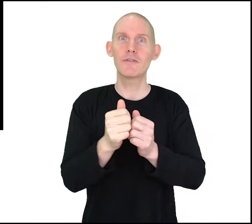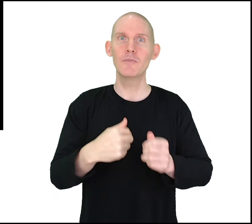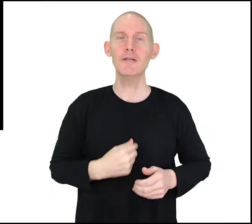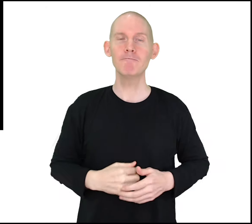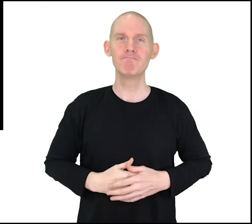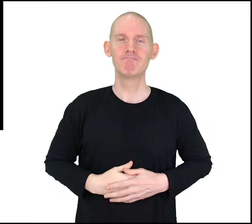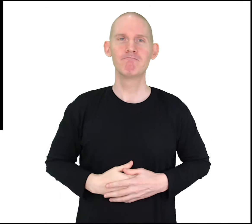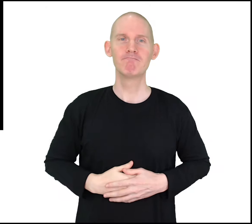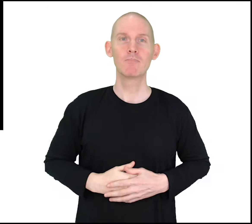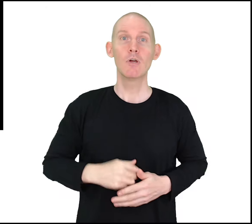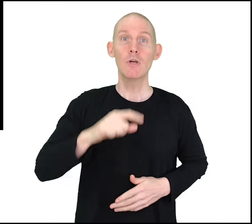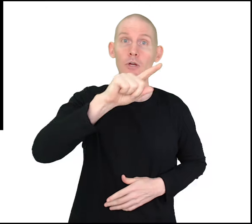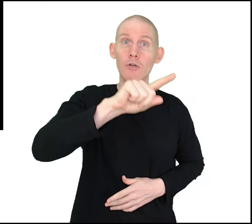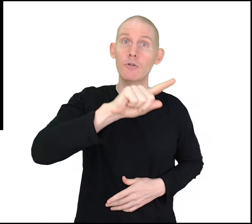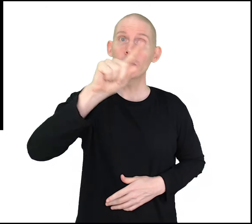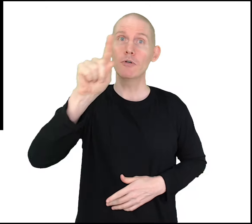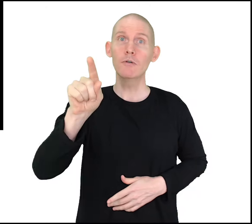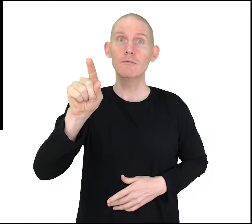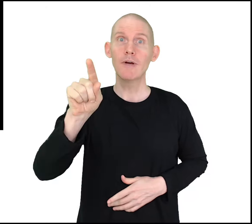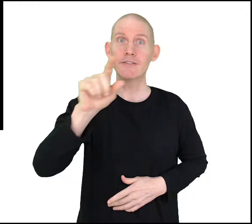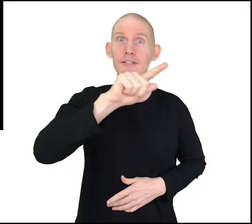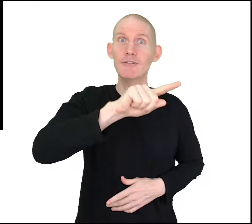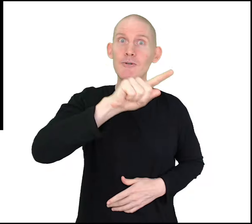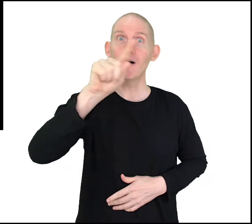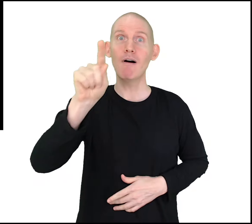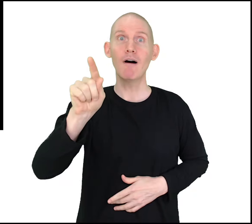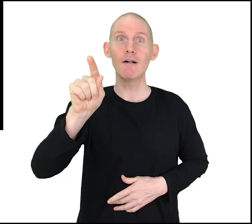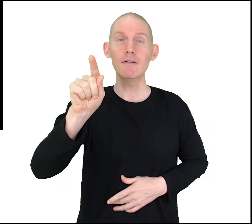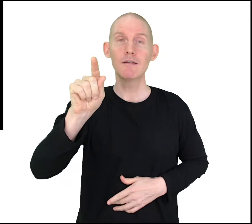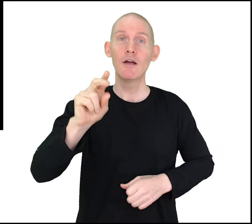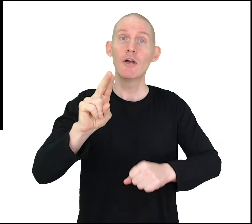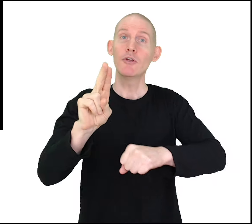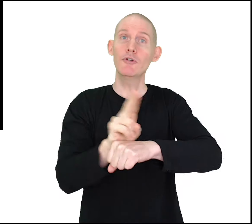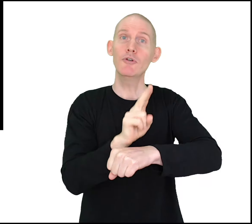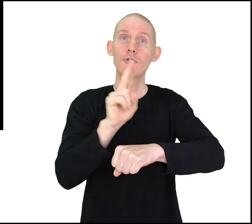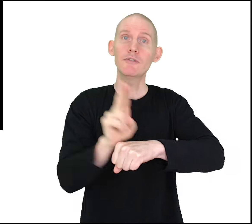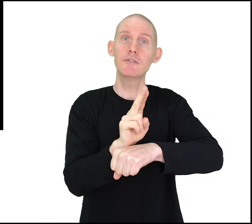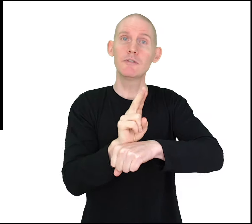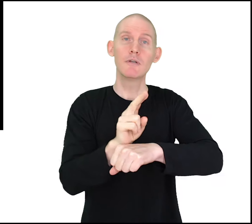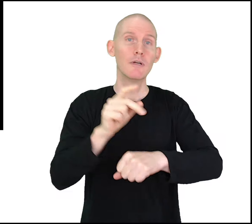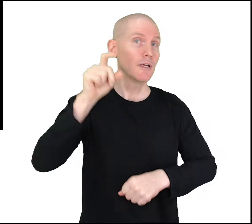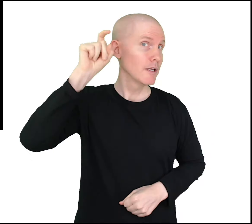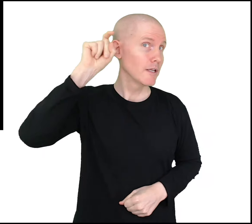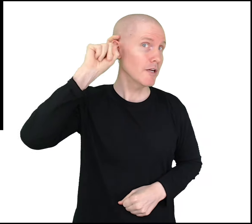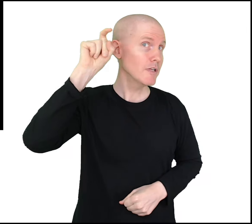me. You, as in you all, use hearing aid.